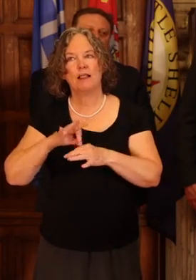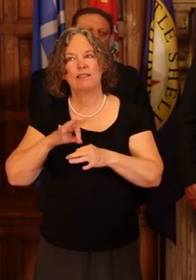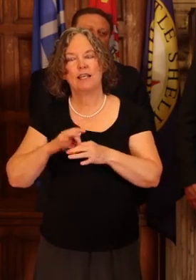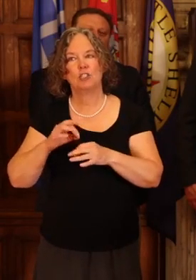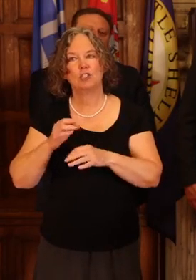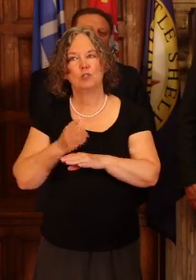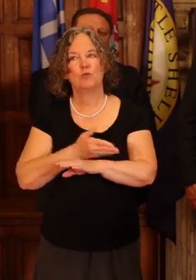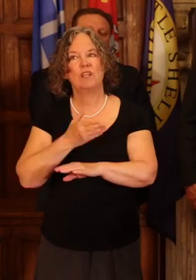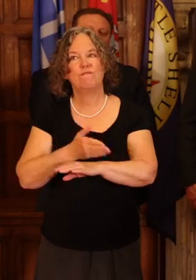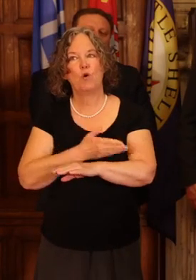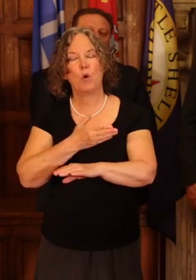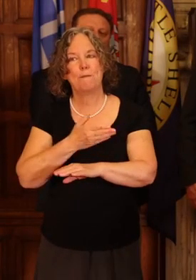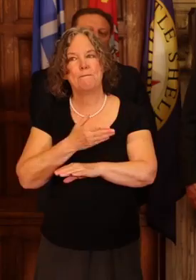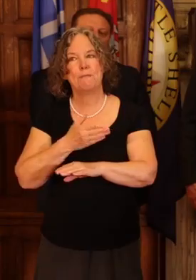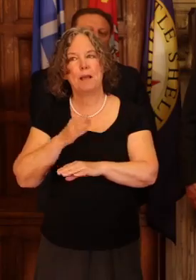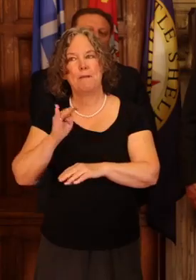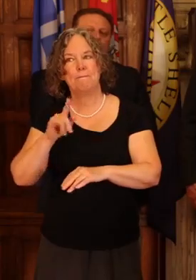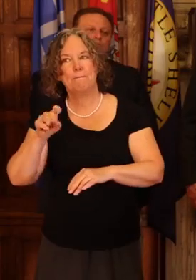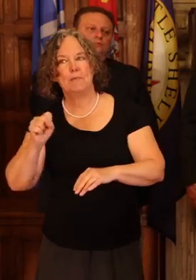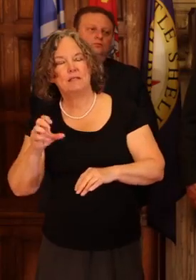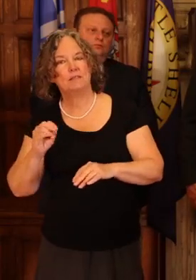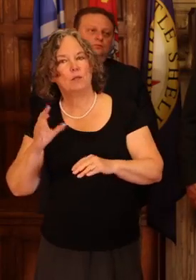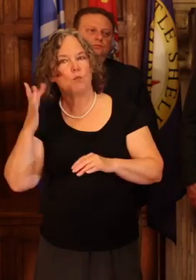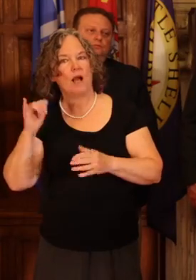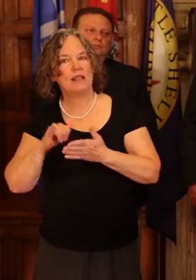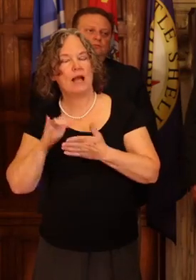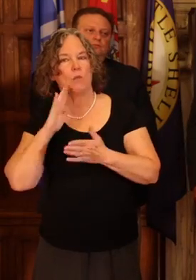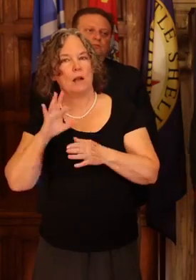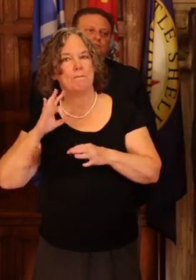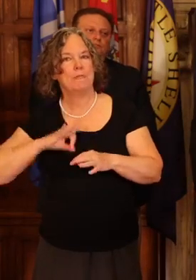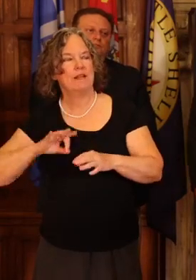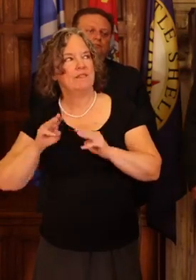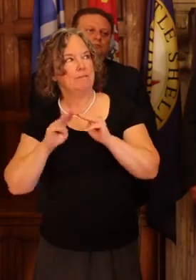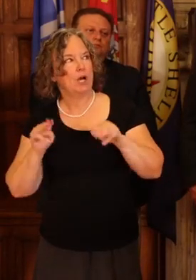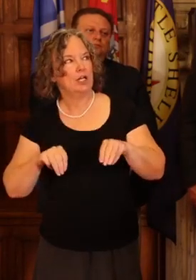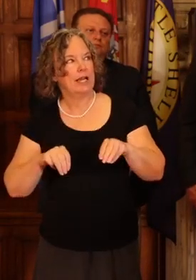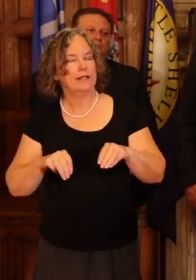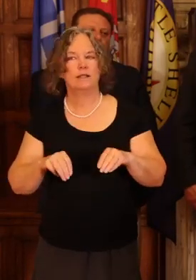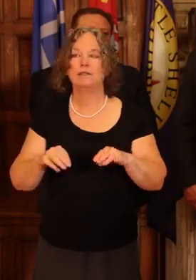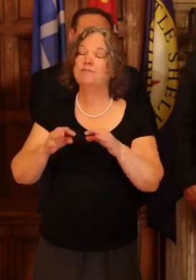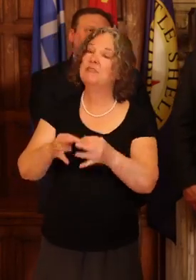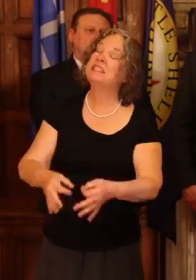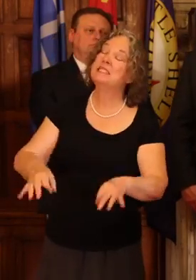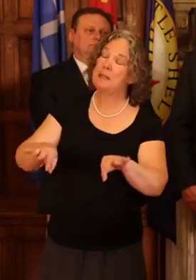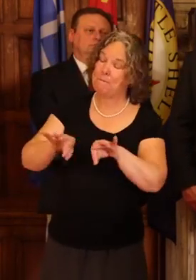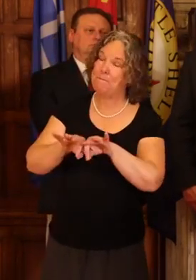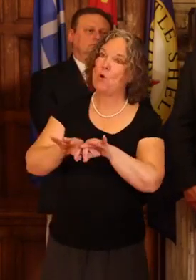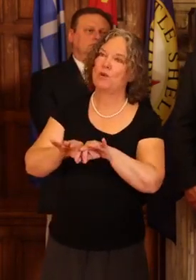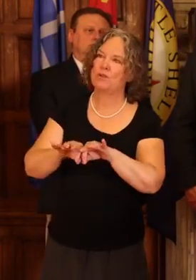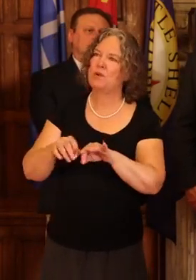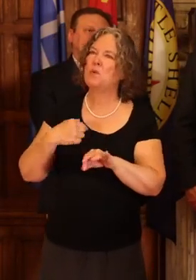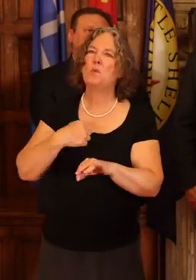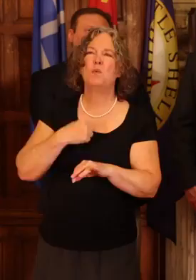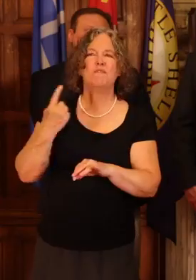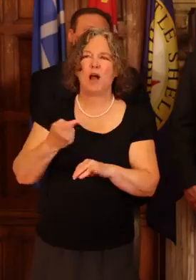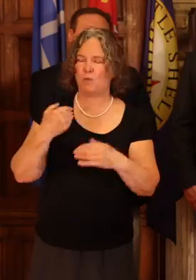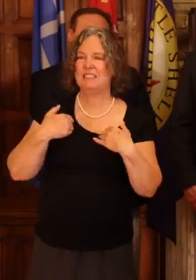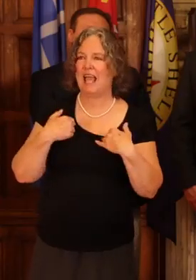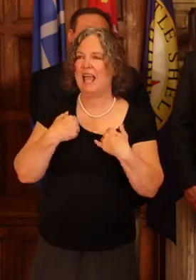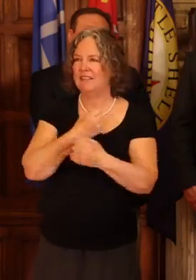have come by your desk this session and why you think they'll benefit Montana? Yeah, so it's important. I think we've always had